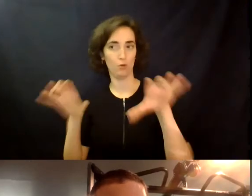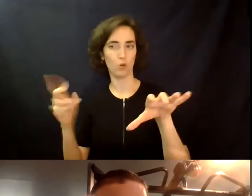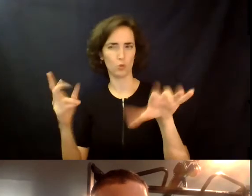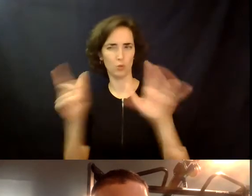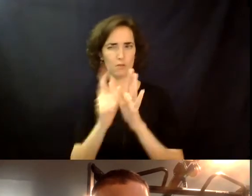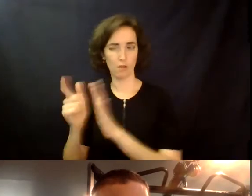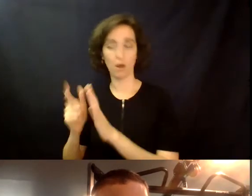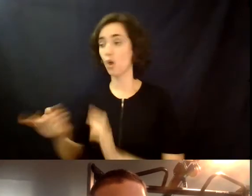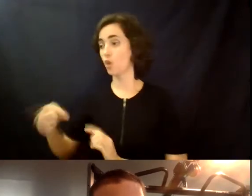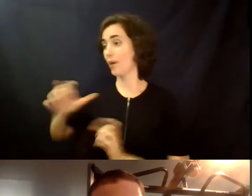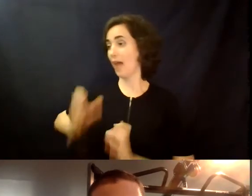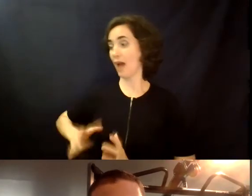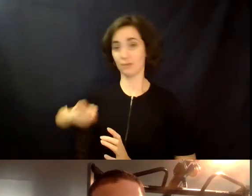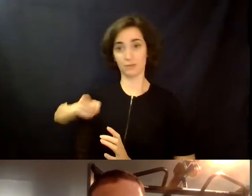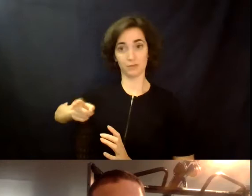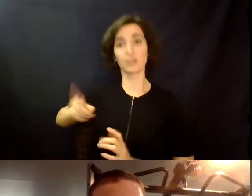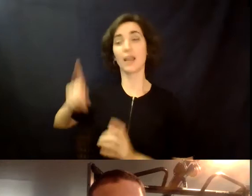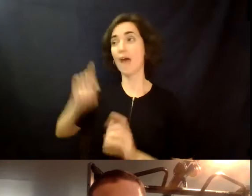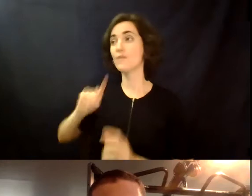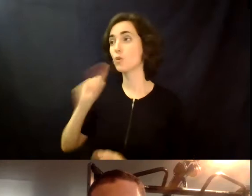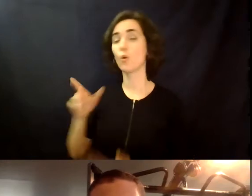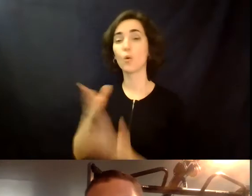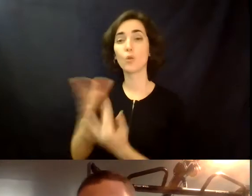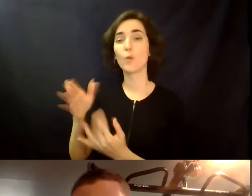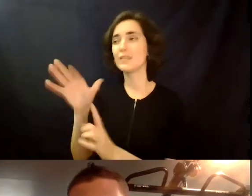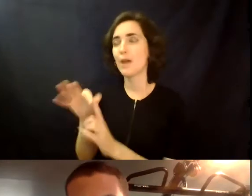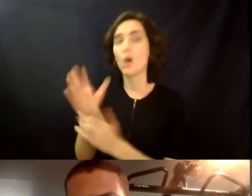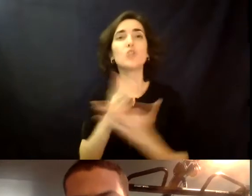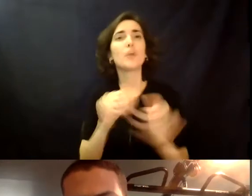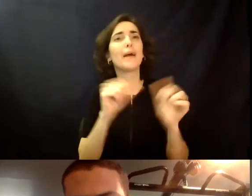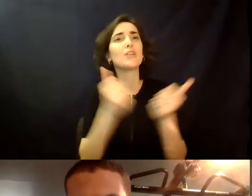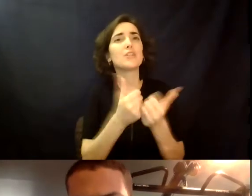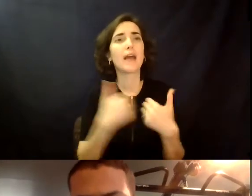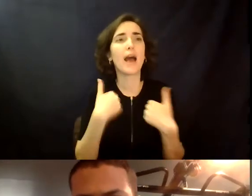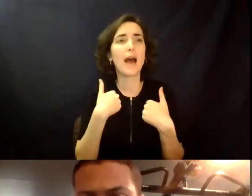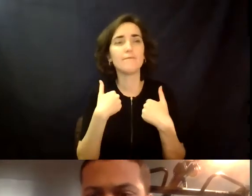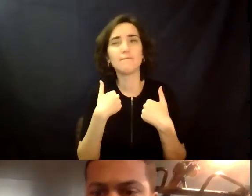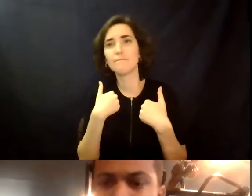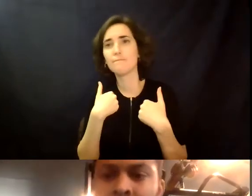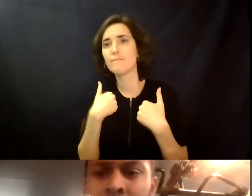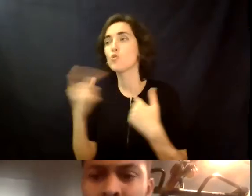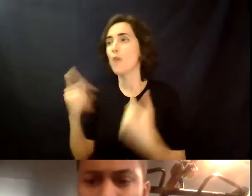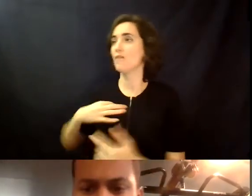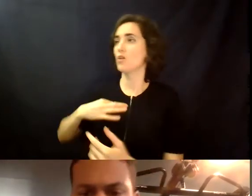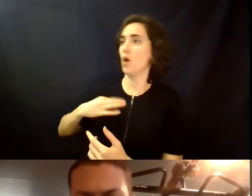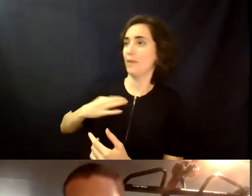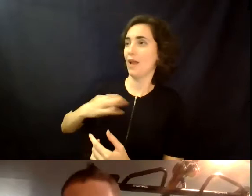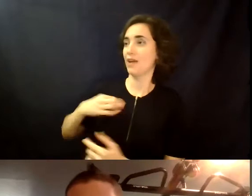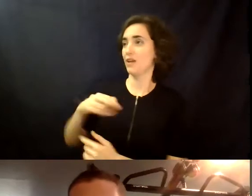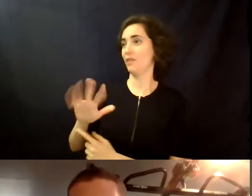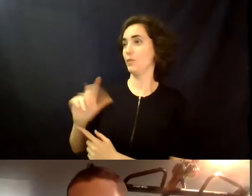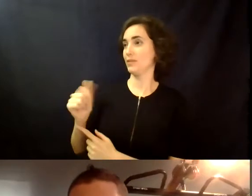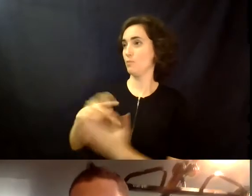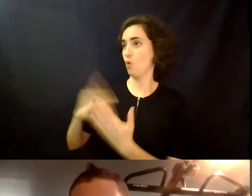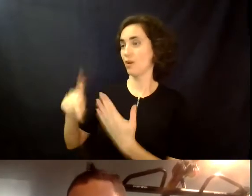clients they have to go through a specialized, some agencies actually have where you have to apply through their 5310 program to get